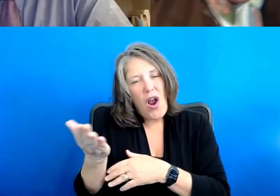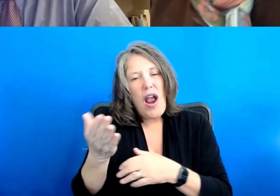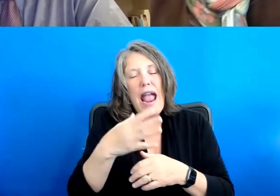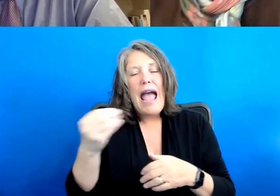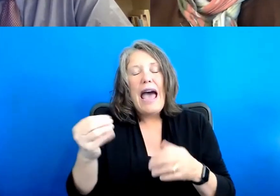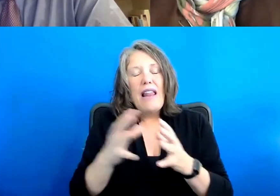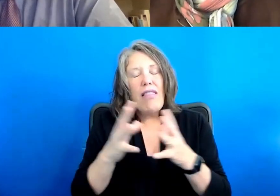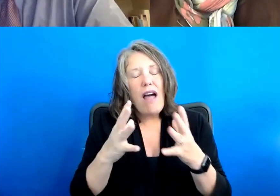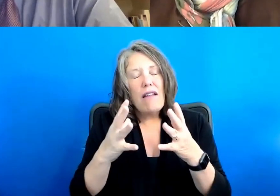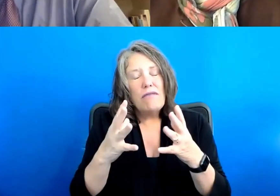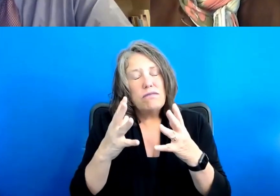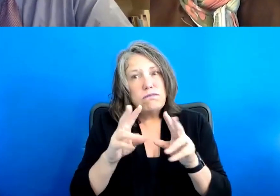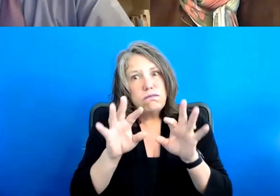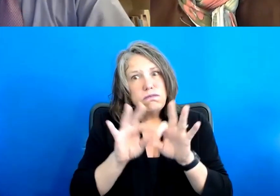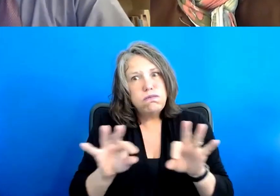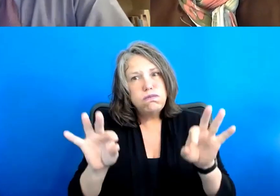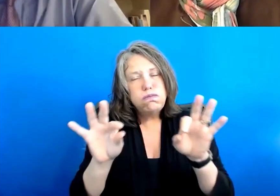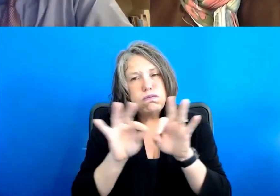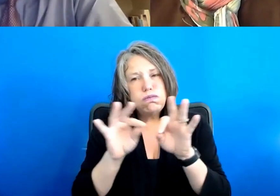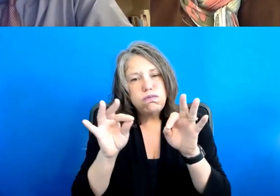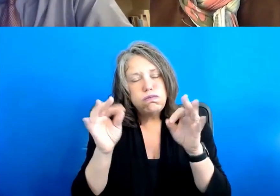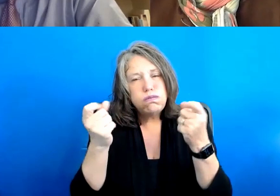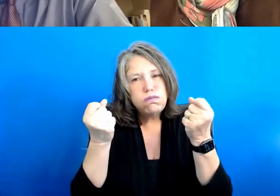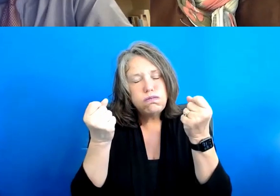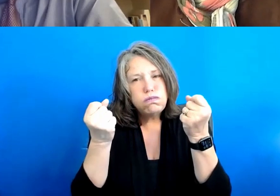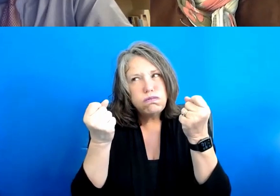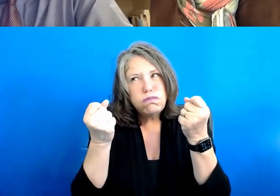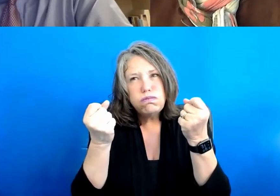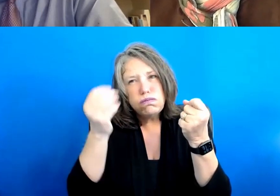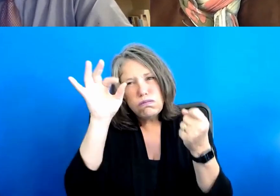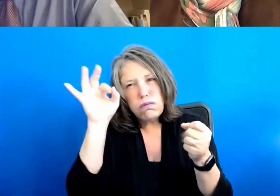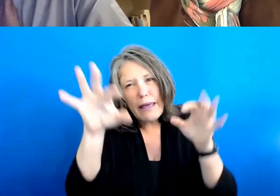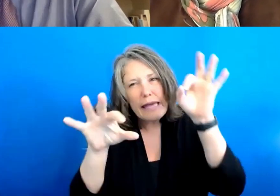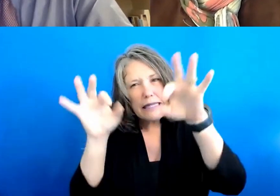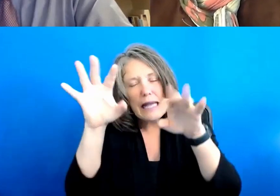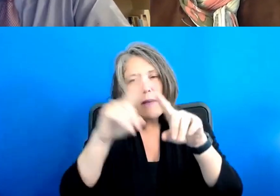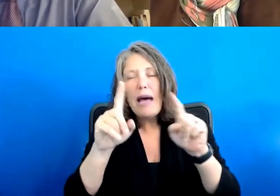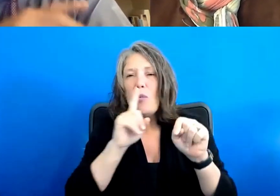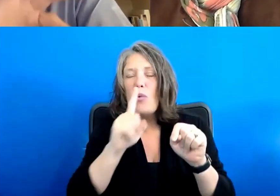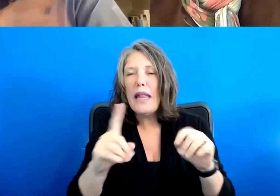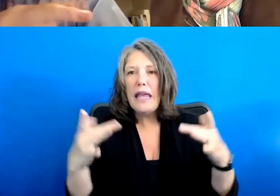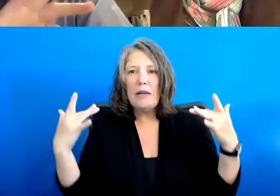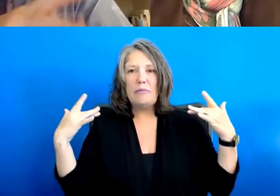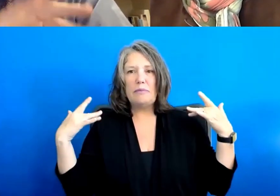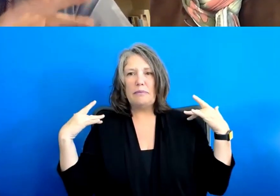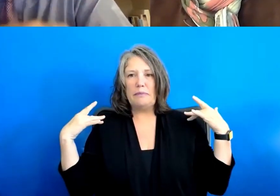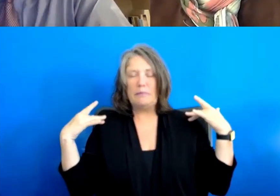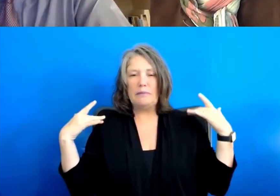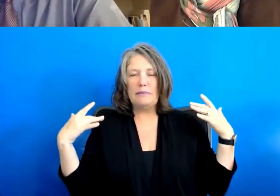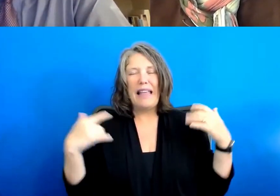valuable insights, but took a back seat in the negotiations. I think that was because